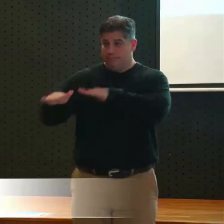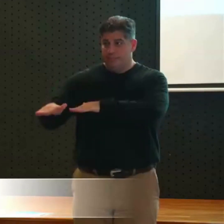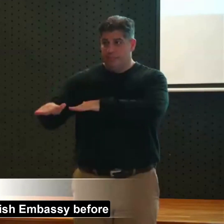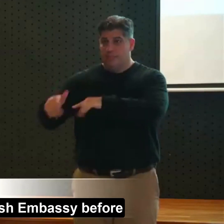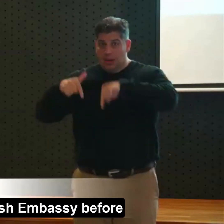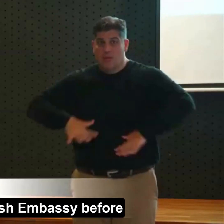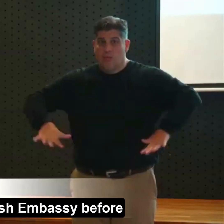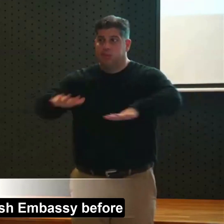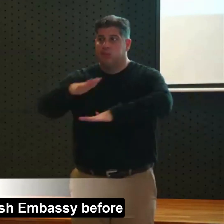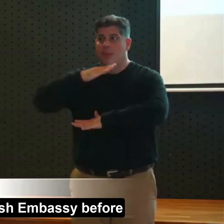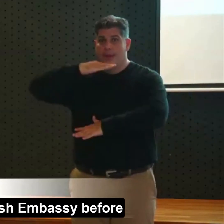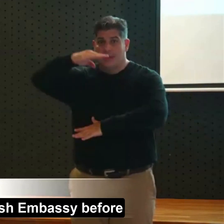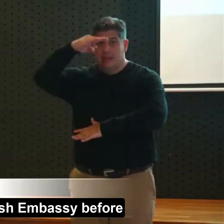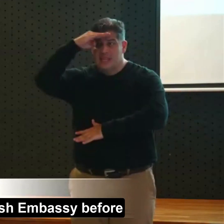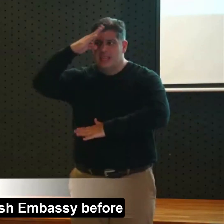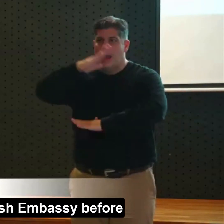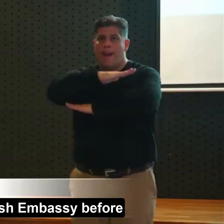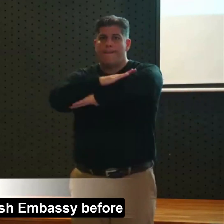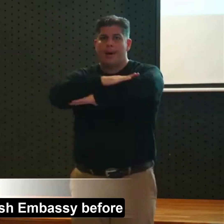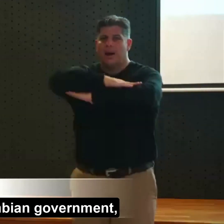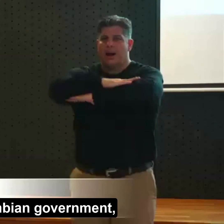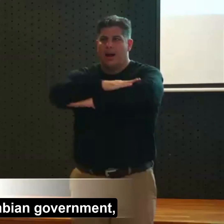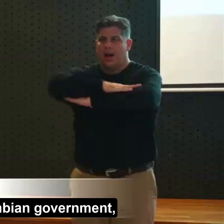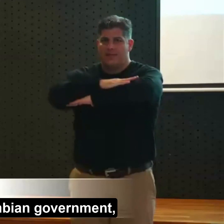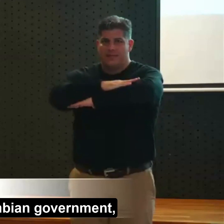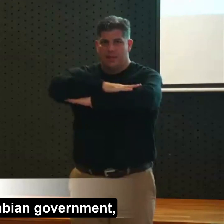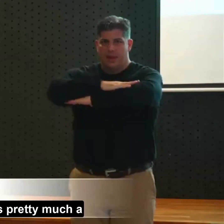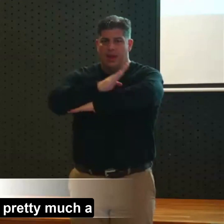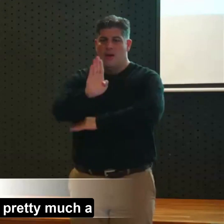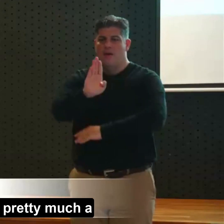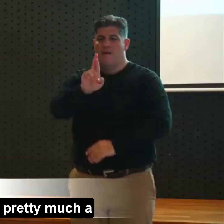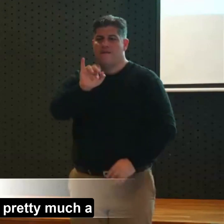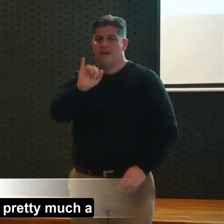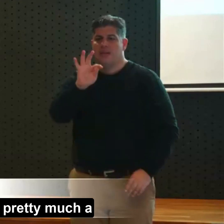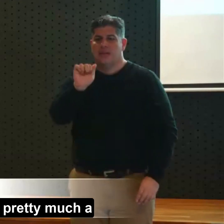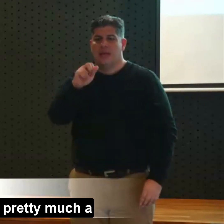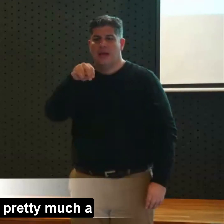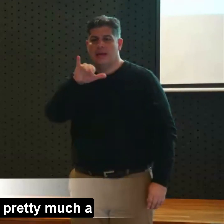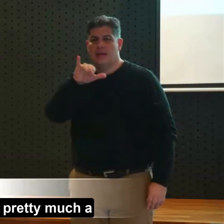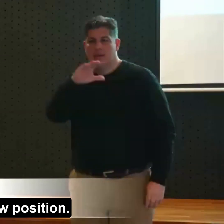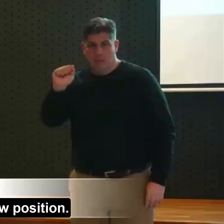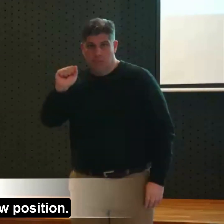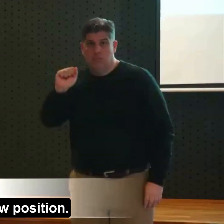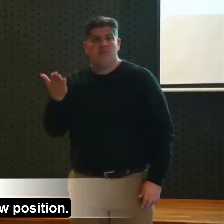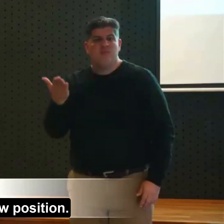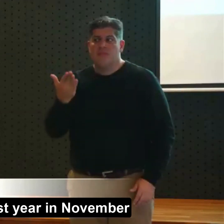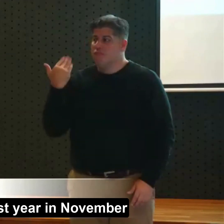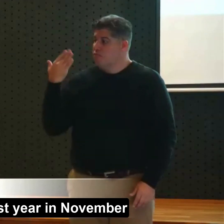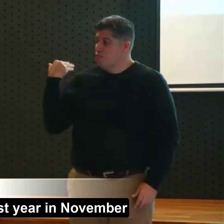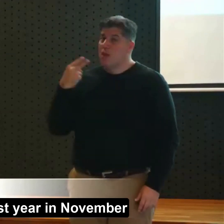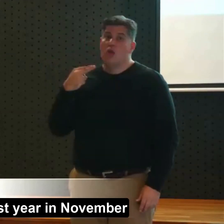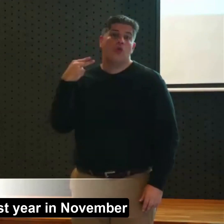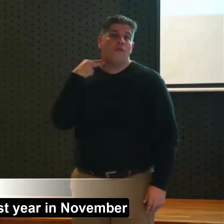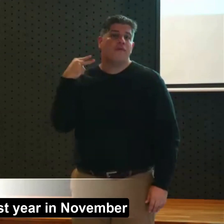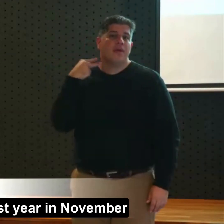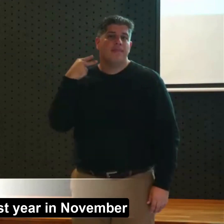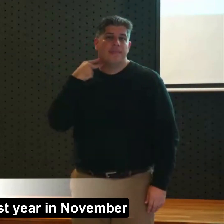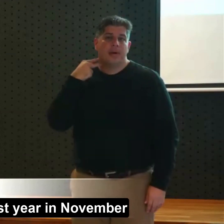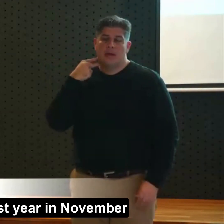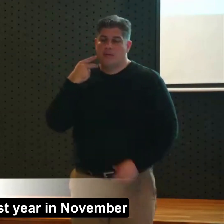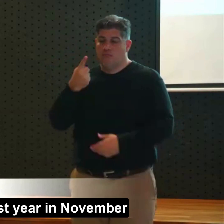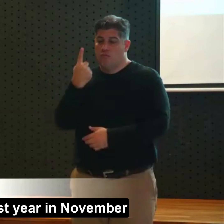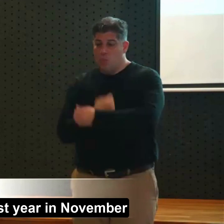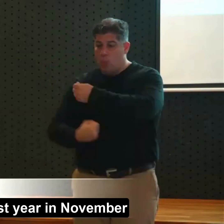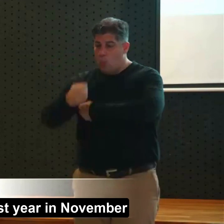in Medellin for the British Embassy before the Colombian government. That is pretty much a new position. It has started